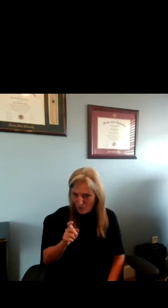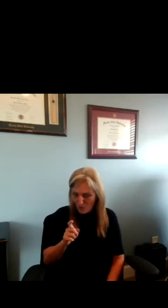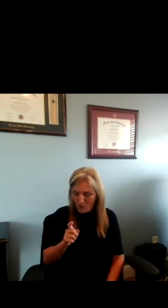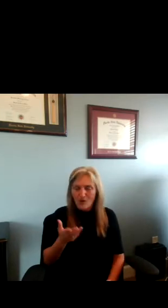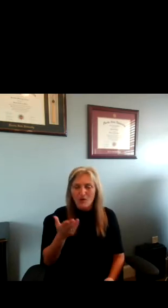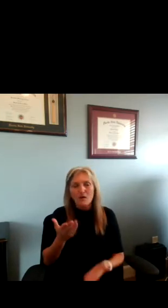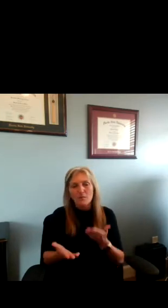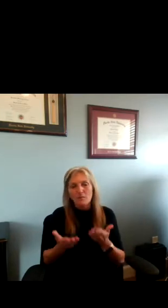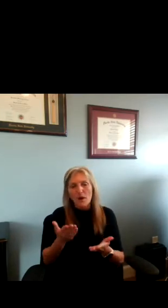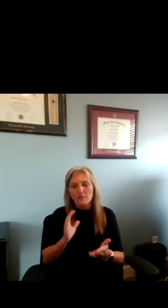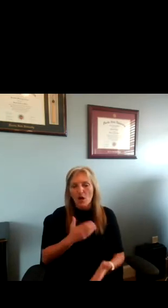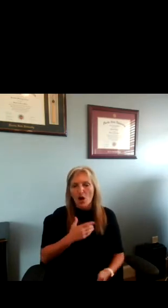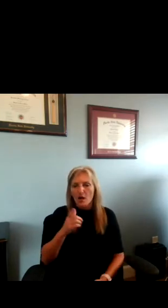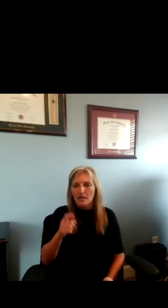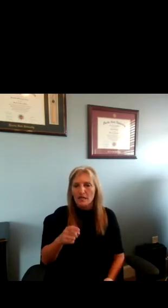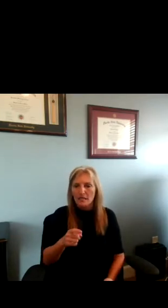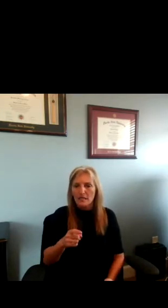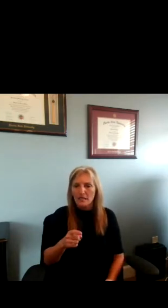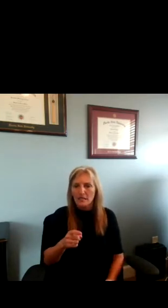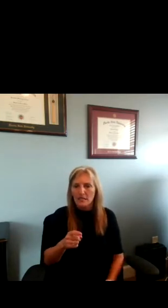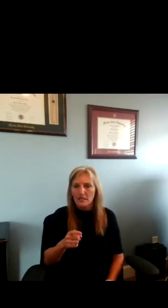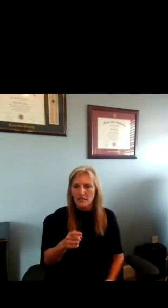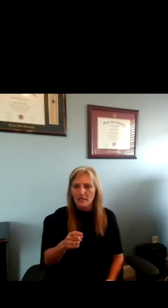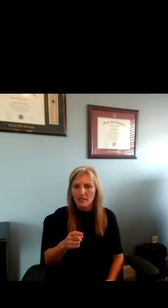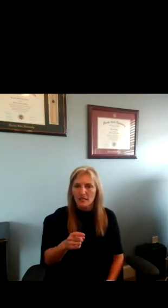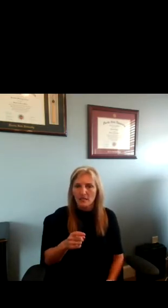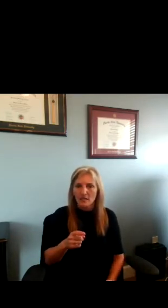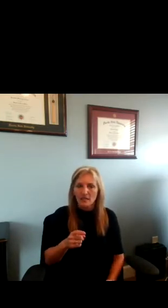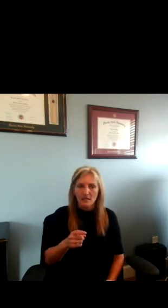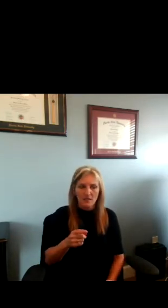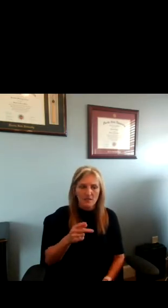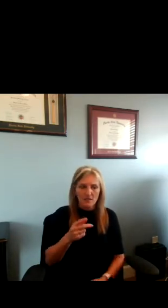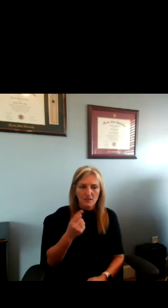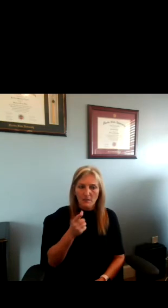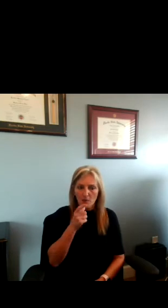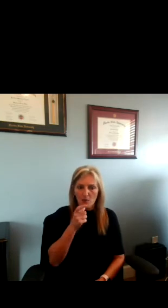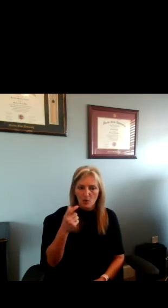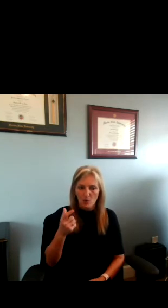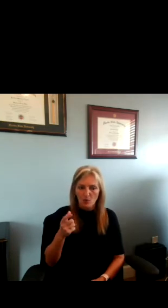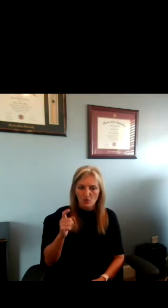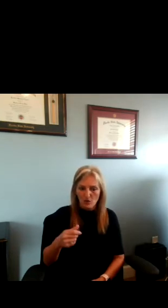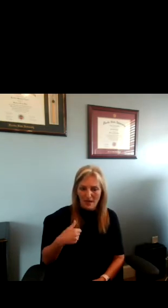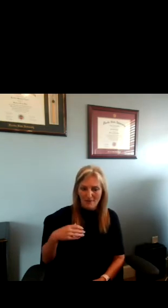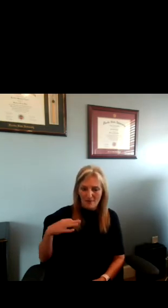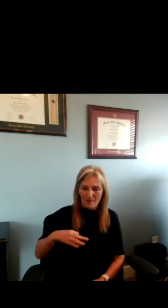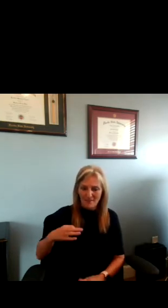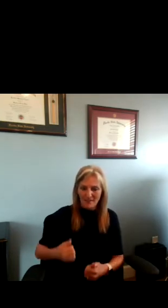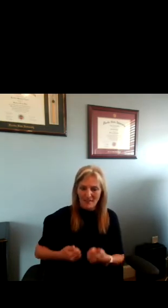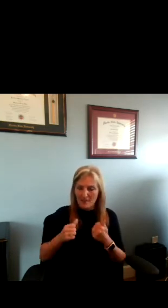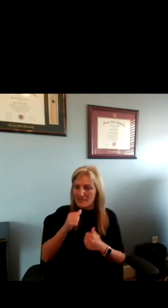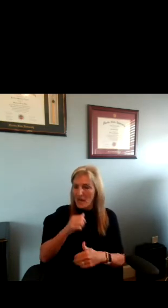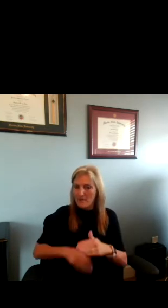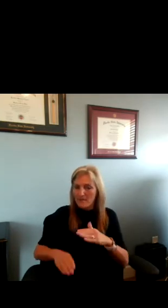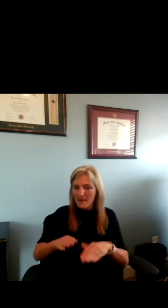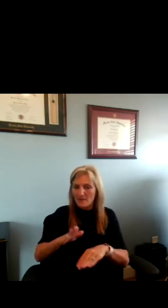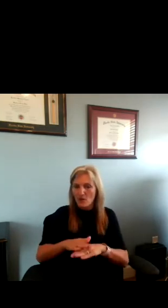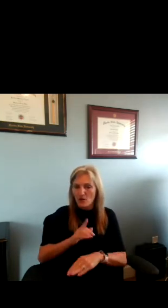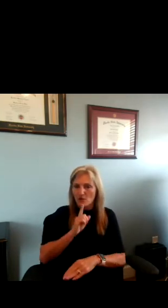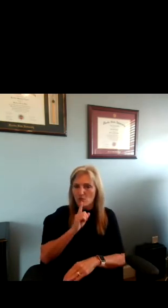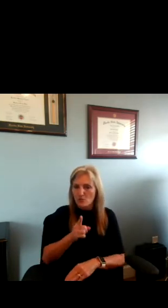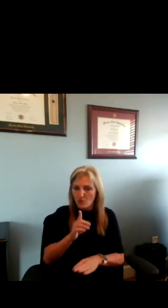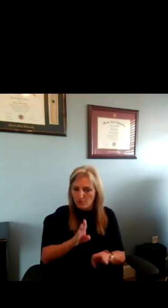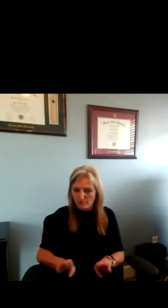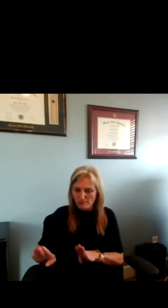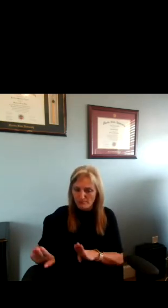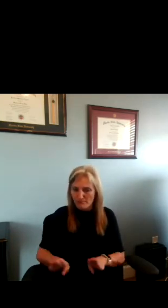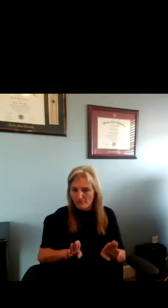Perhaps our need to decide who deserves or does not deserve the benefits of living in our society is not based on actual